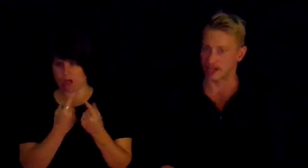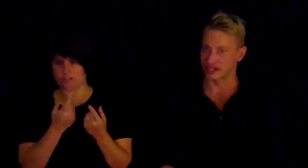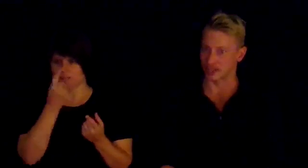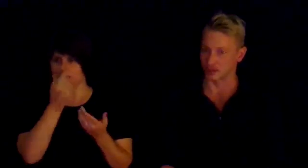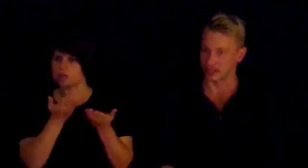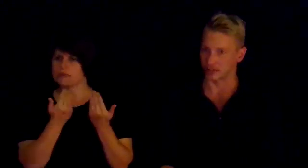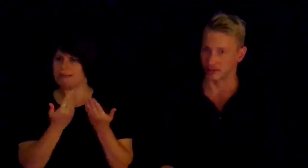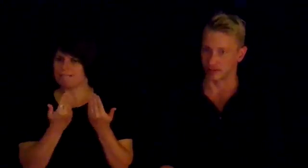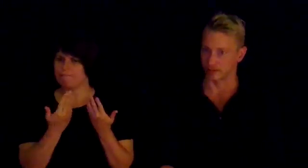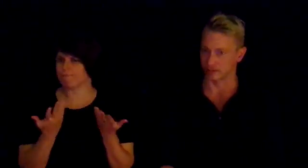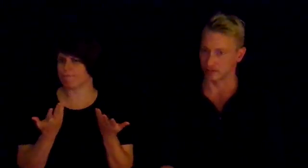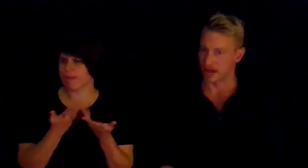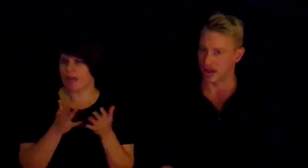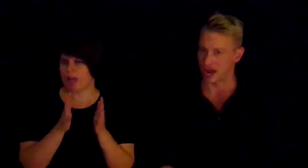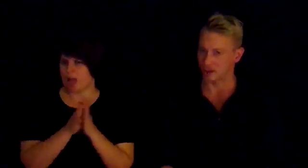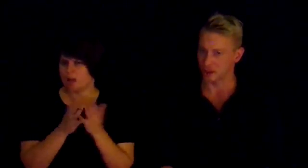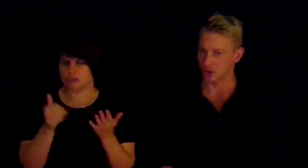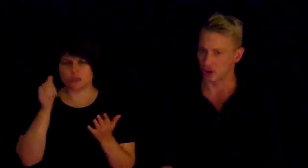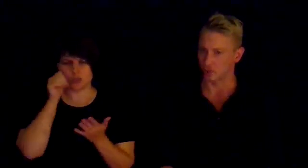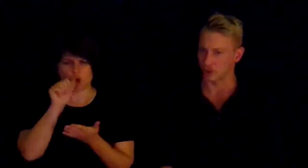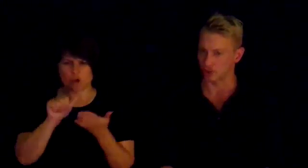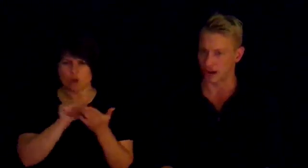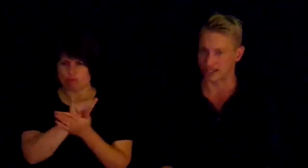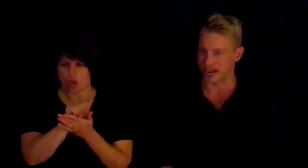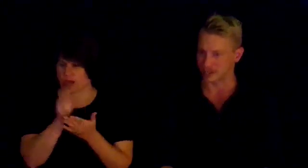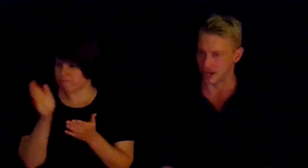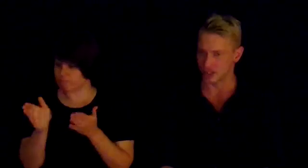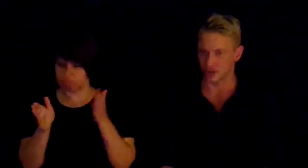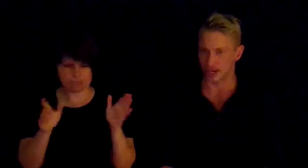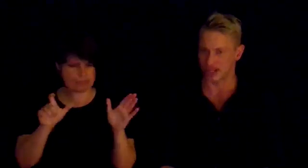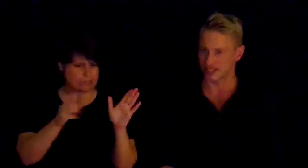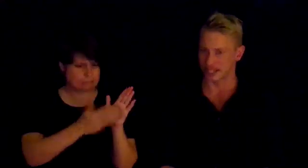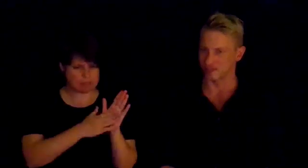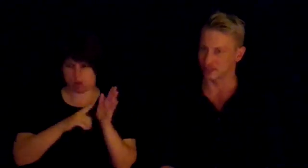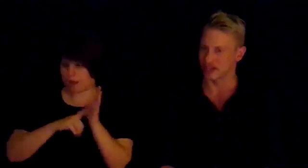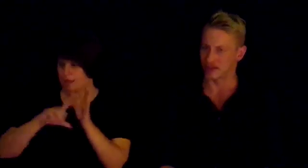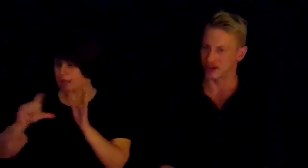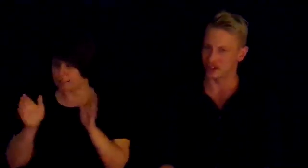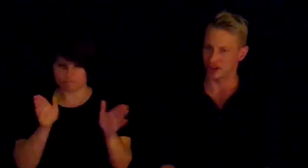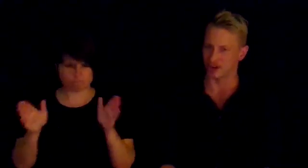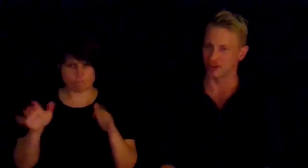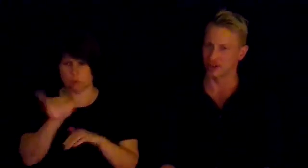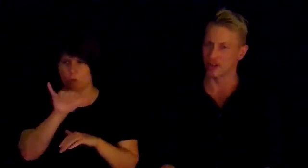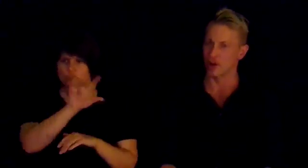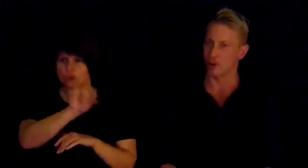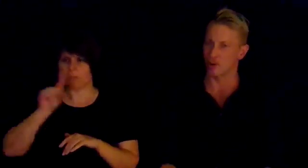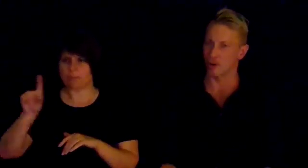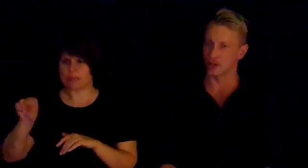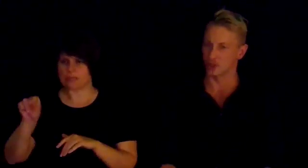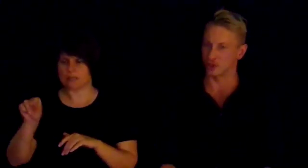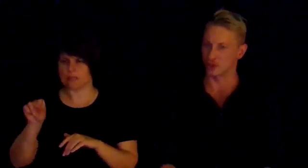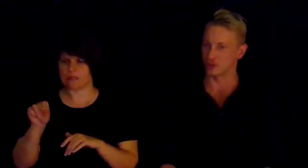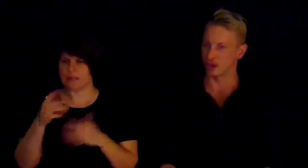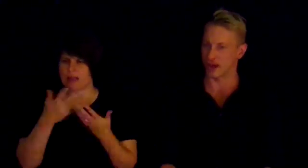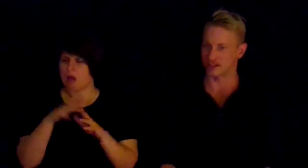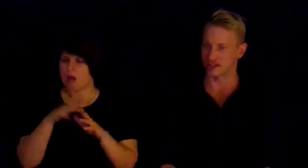what advice can you give? How do you know what's right, case manager or LAC for yourself? How do you know? Or